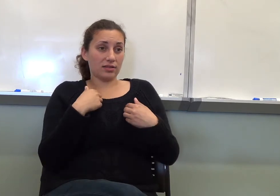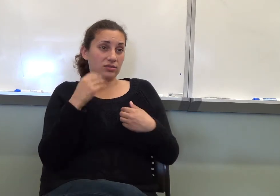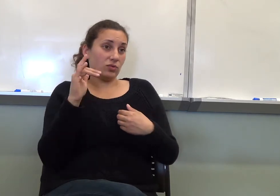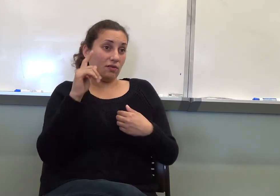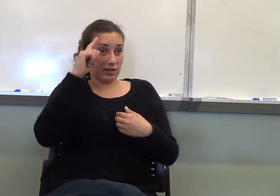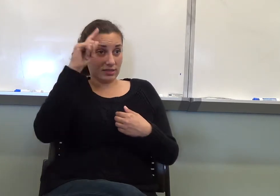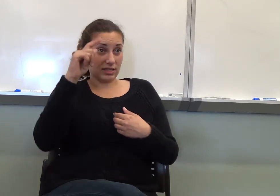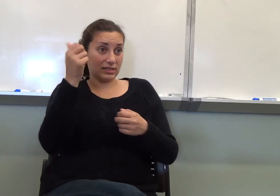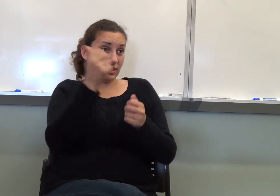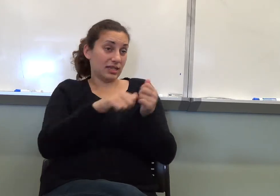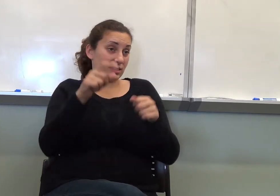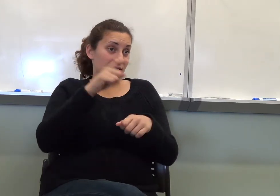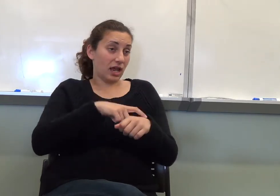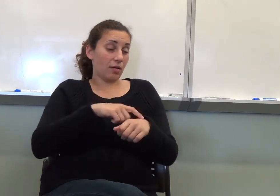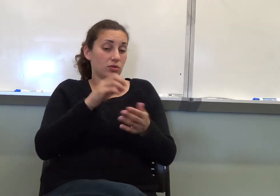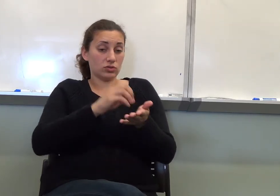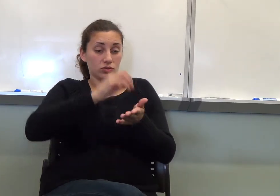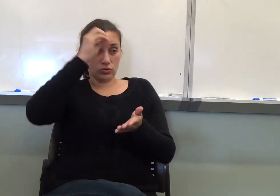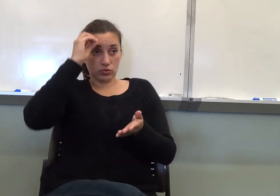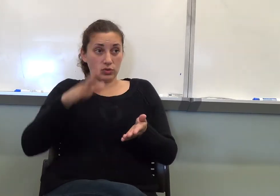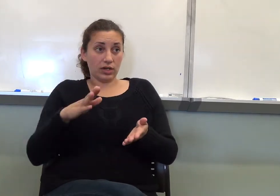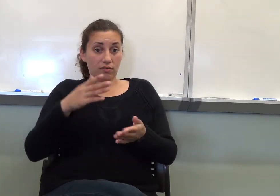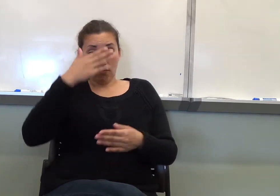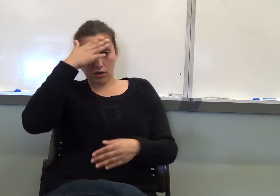the 12a, I would be sitting on a beach in the south of France.